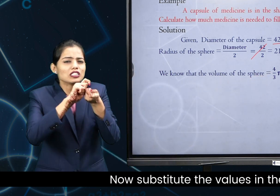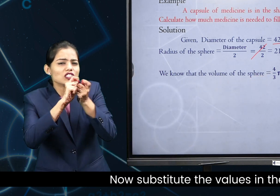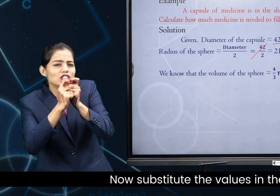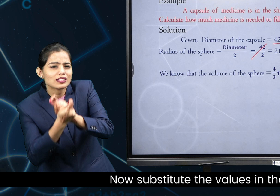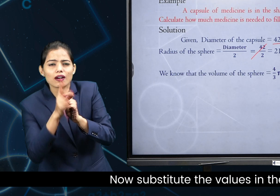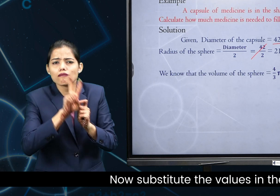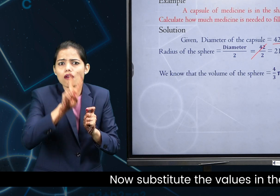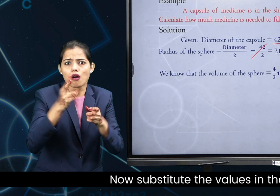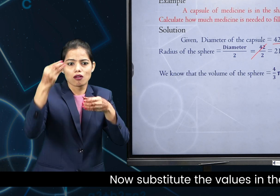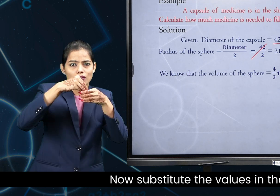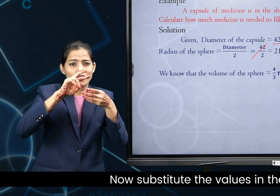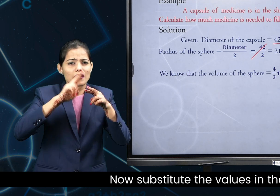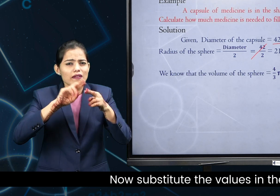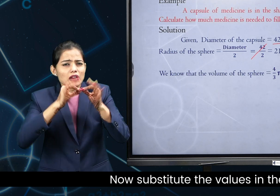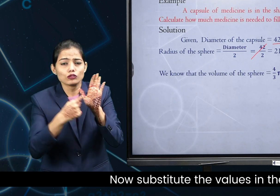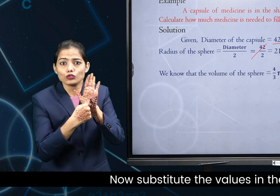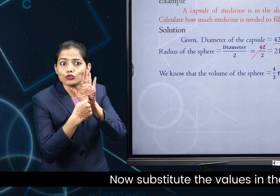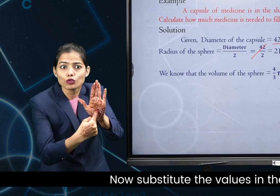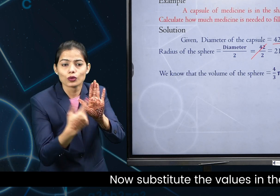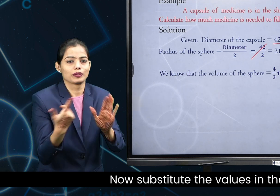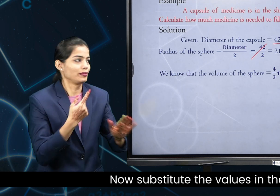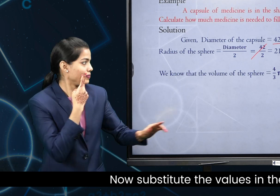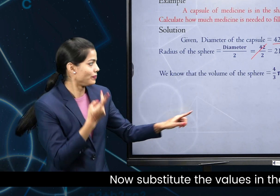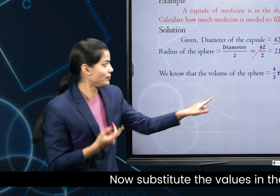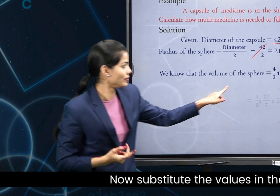Now, substitute the values in the formula.